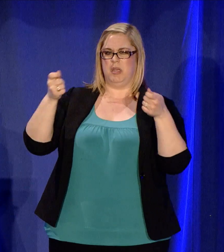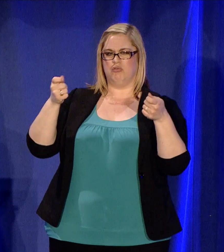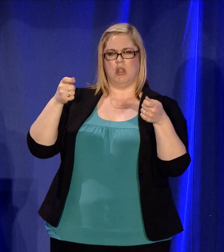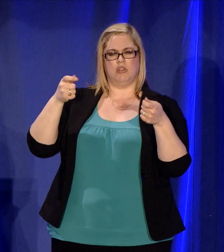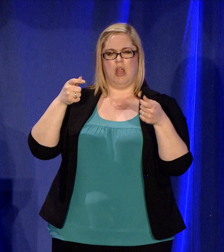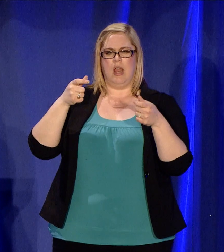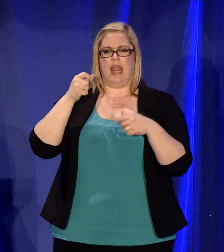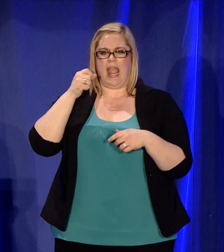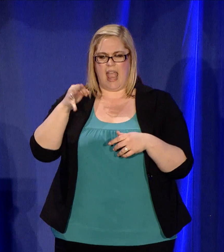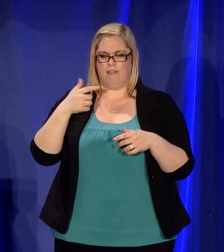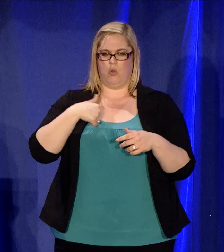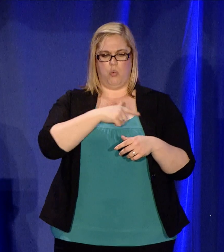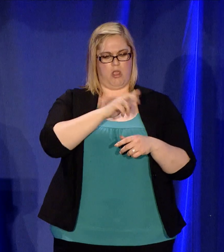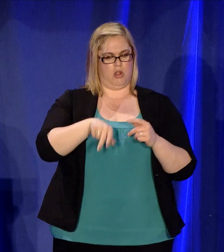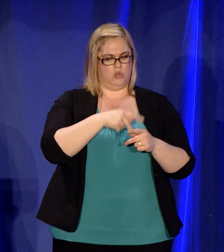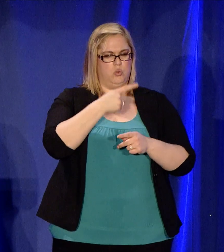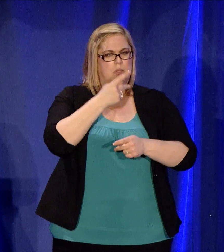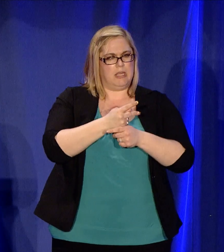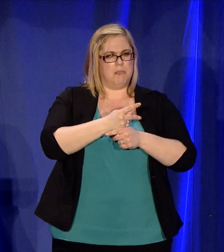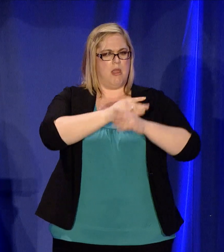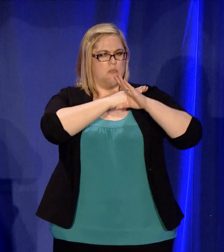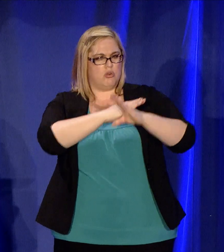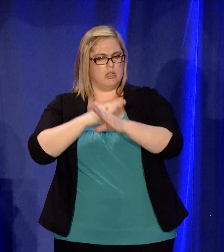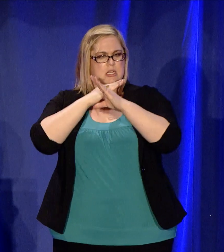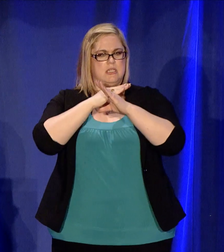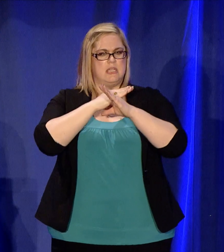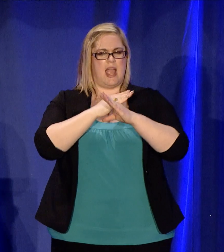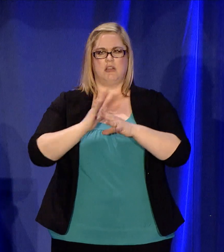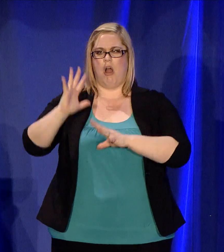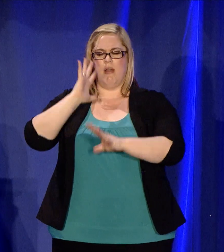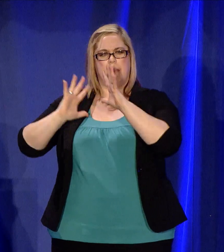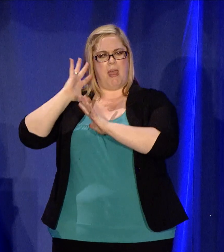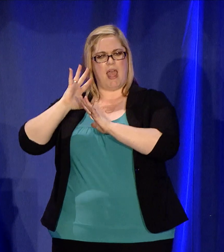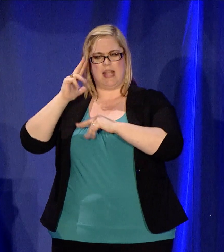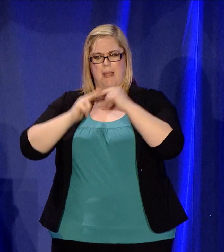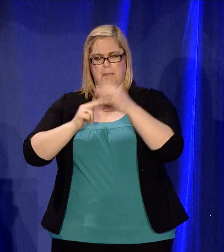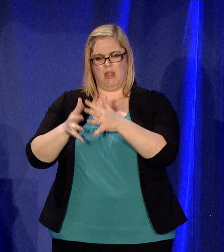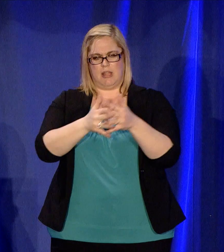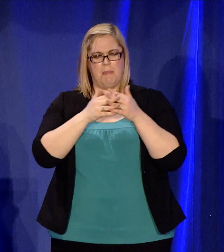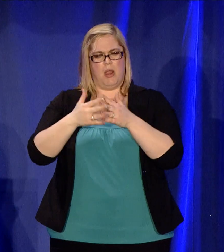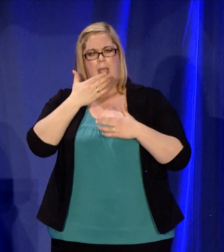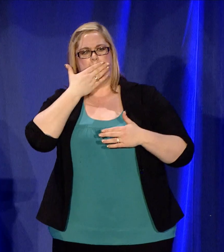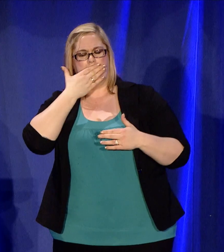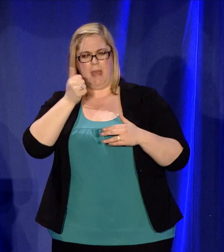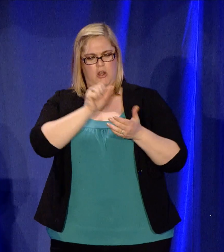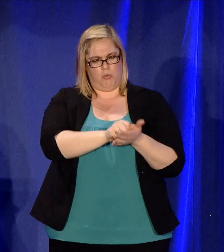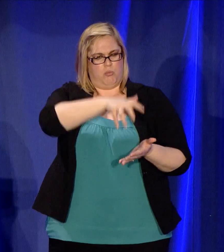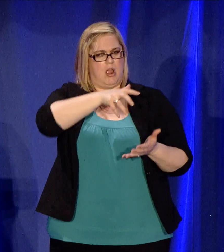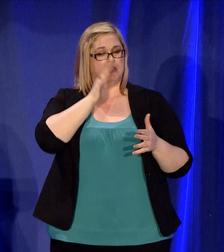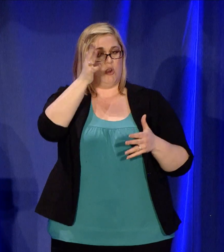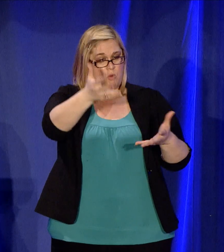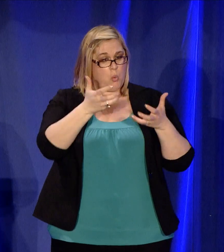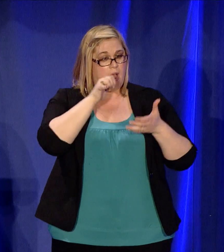Congress, if we are to preserve and protect the gains of the past and build America a better and more prosperous